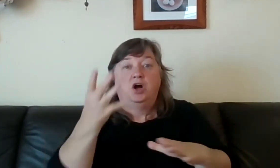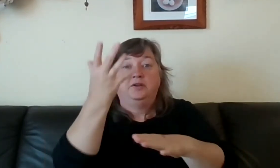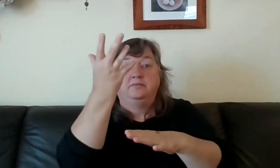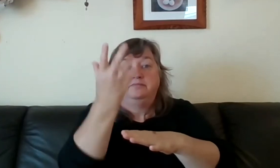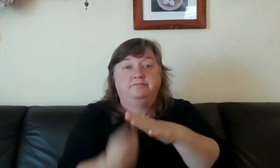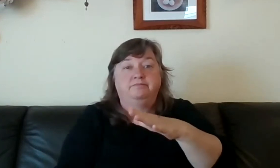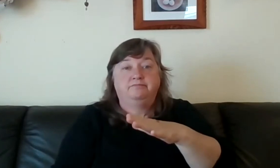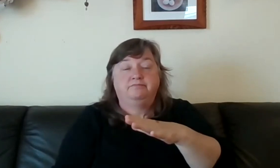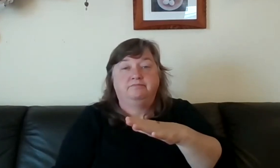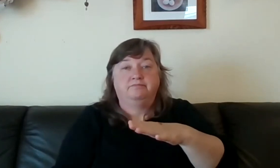Gone.